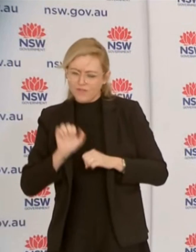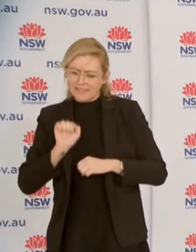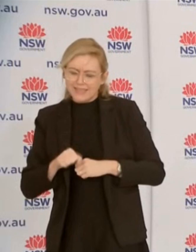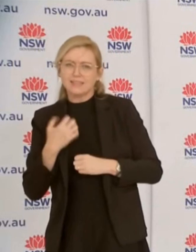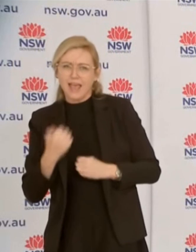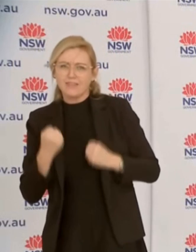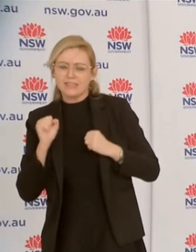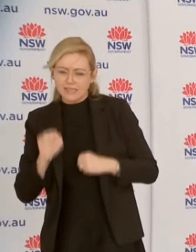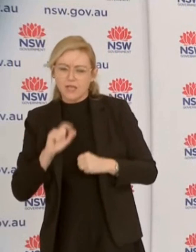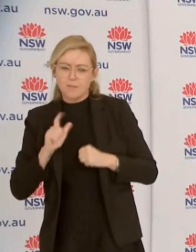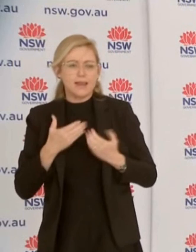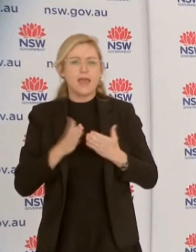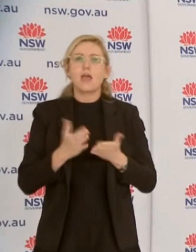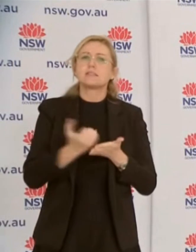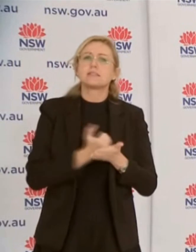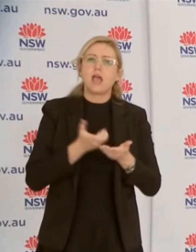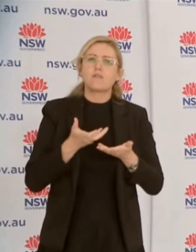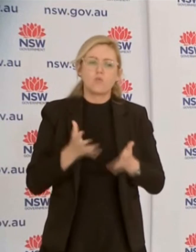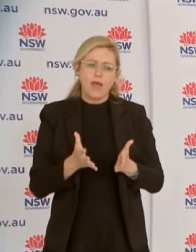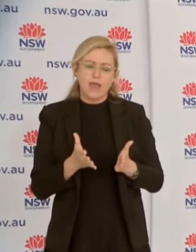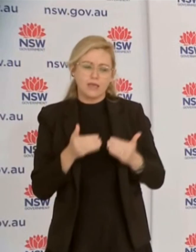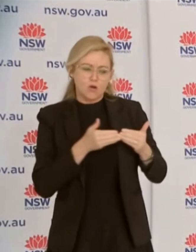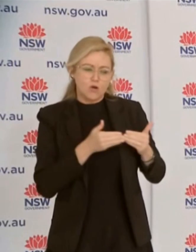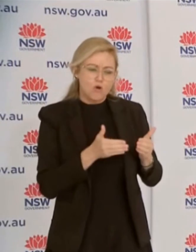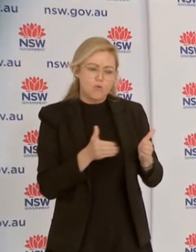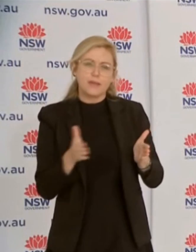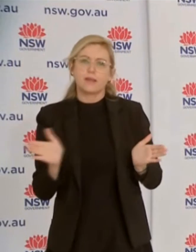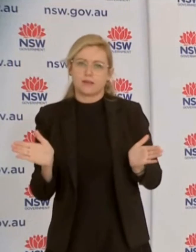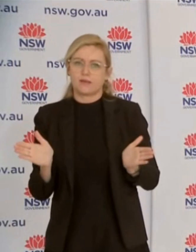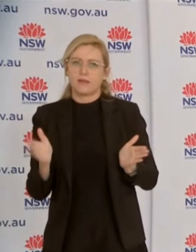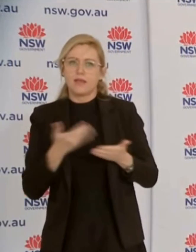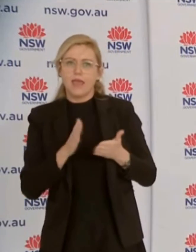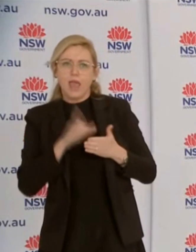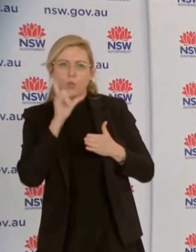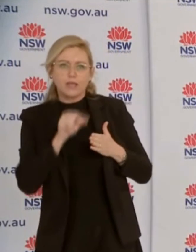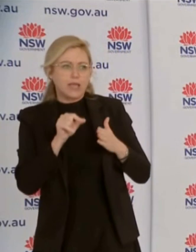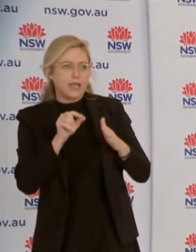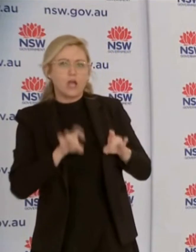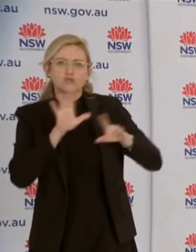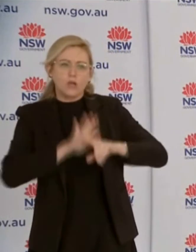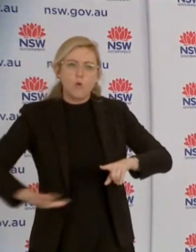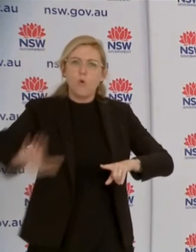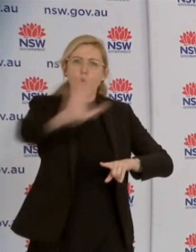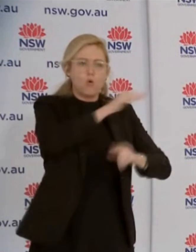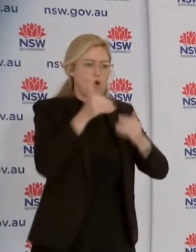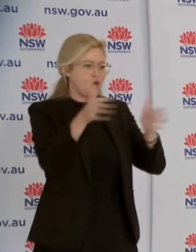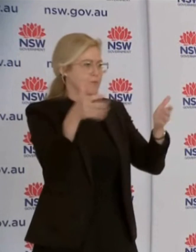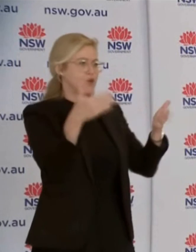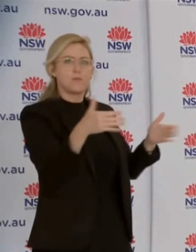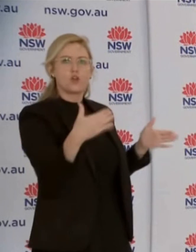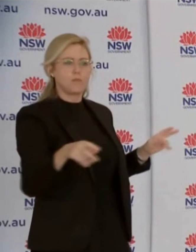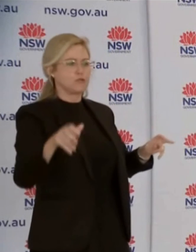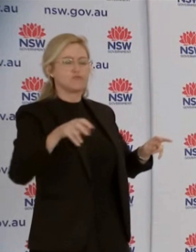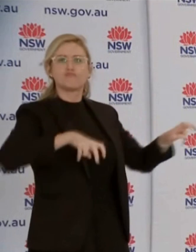is a safe way to reconnect as Australians, but also with other countries. And we have to walk that line in a